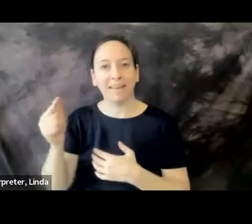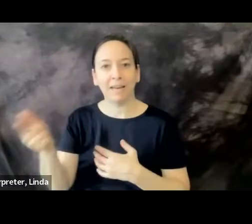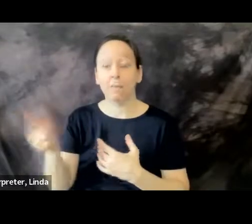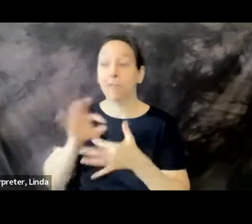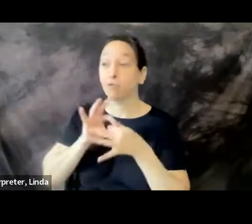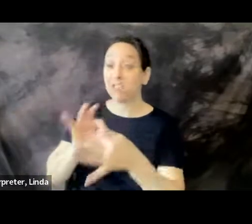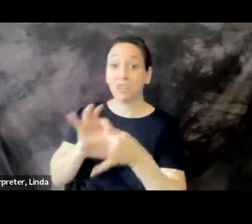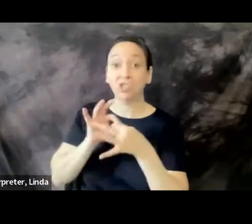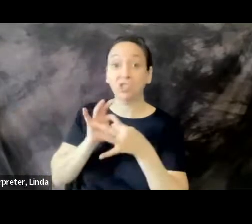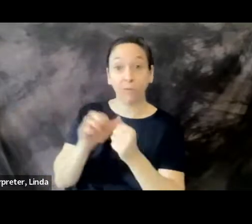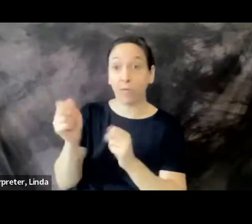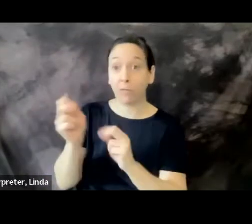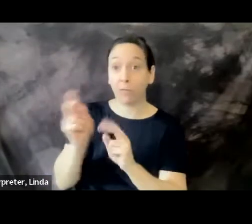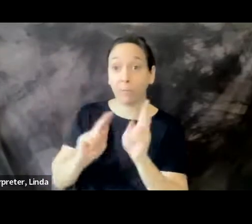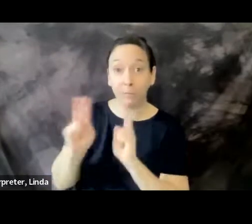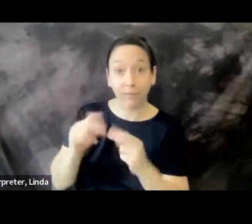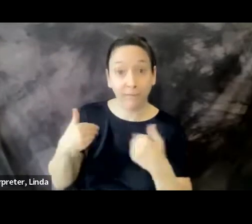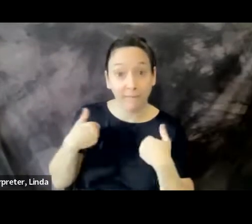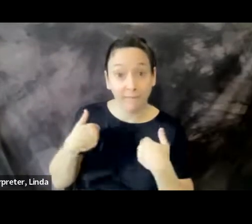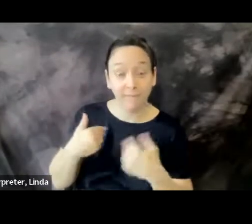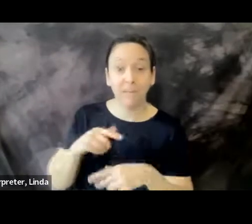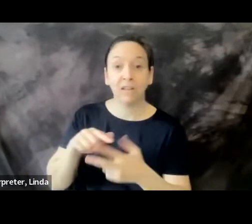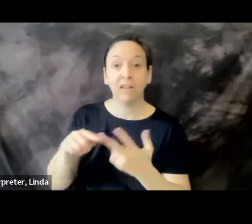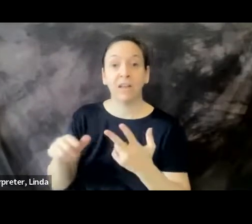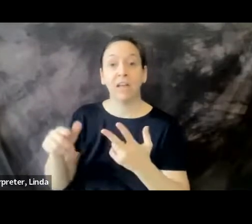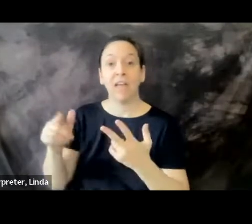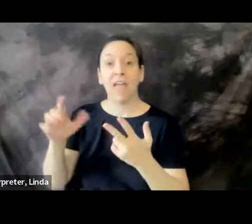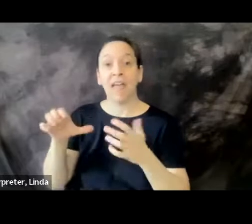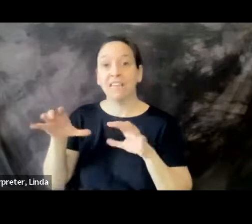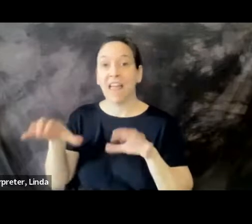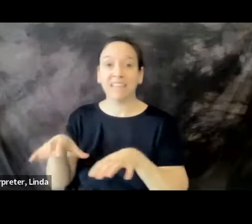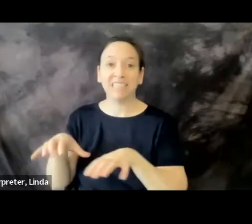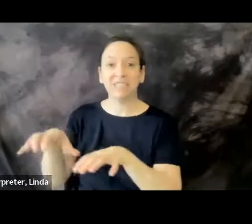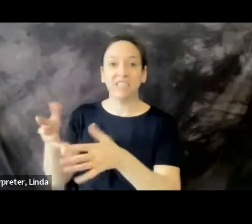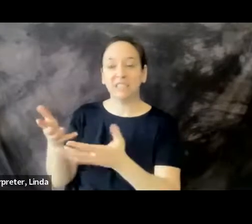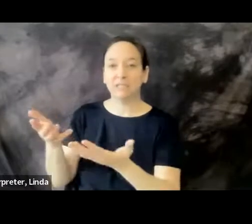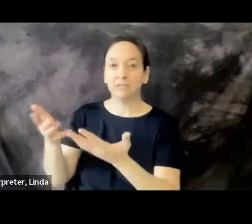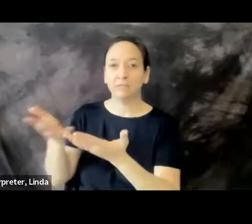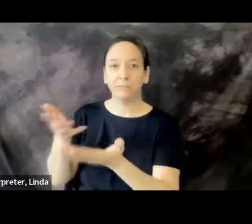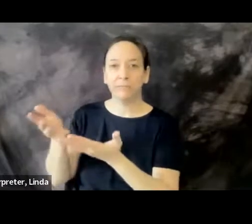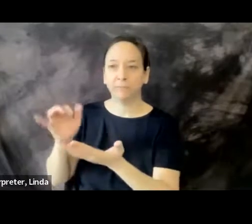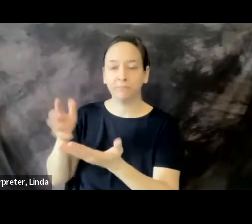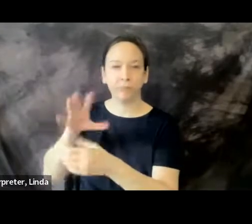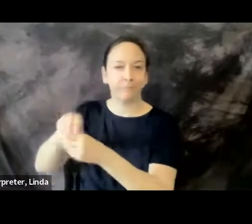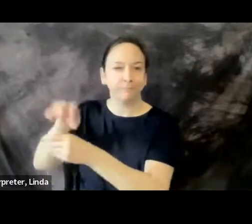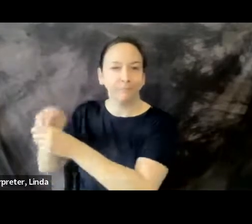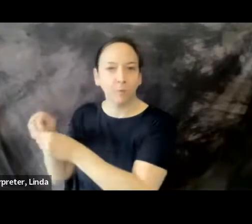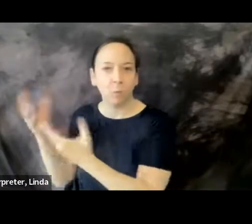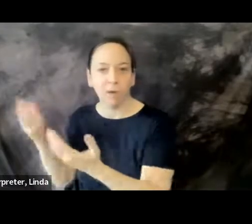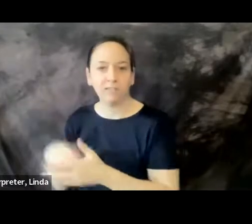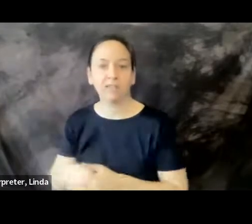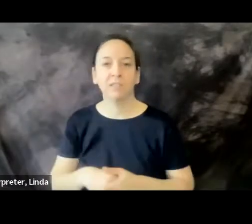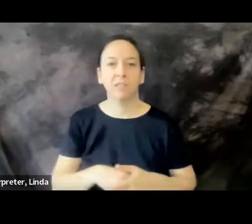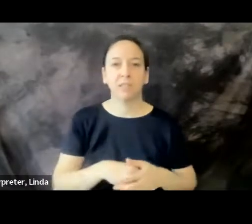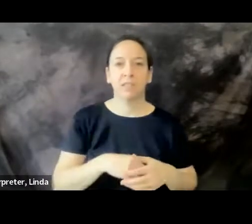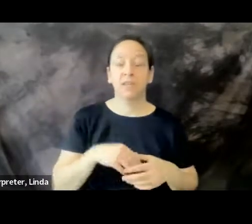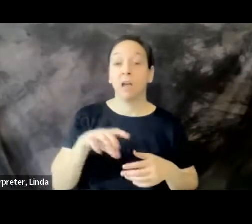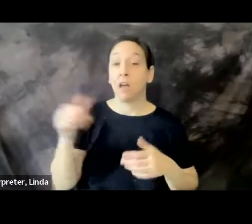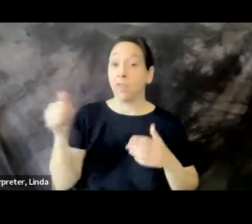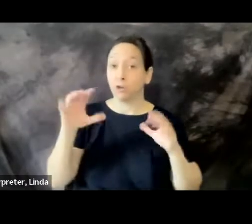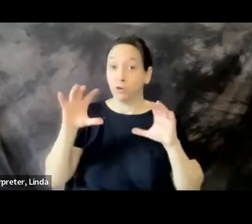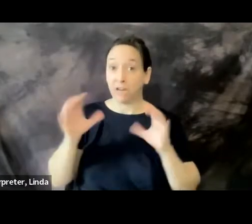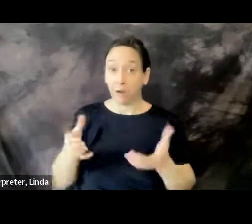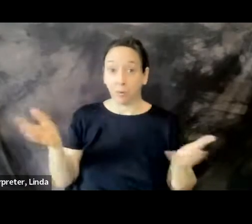others and the social activity that the beneficiary may be engaged in. Another category of data collected is the